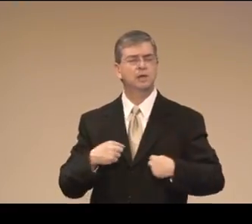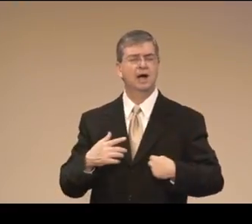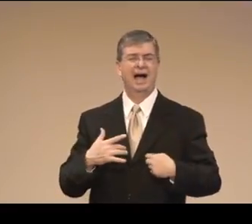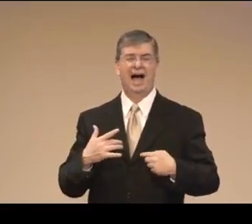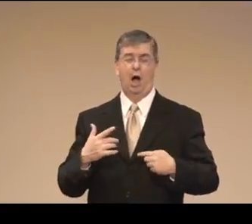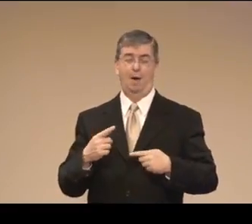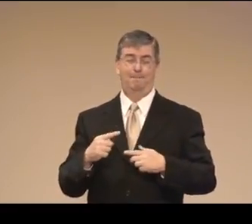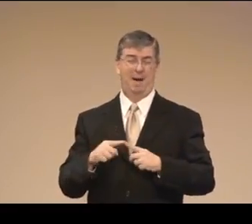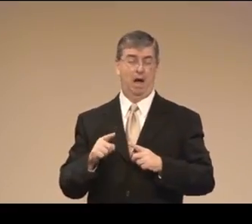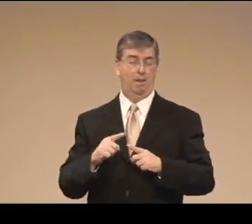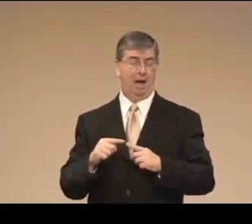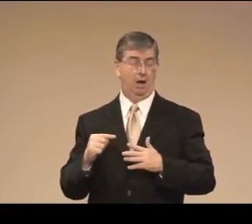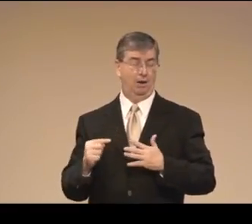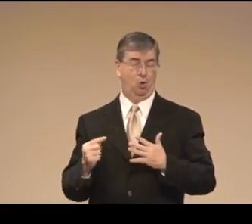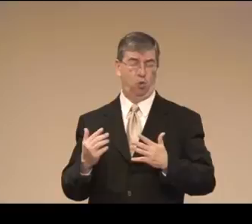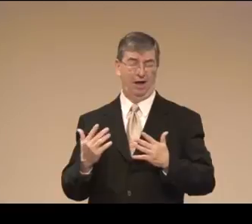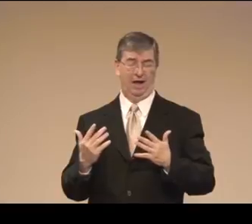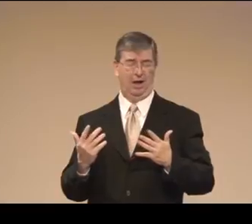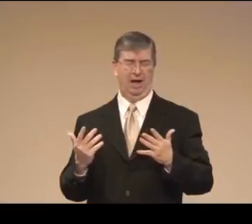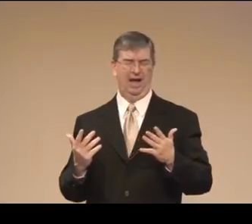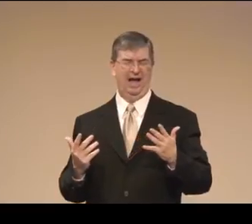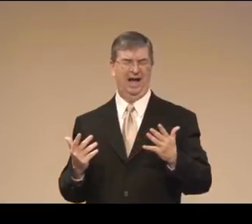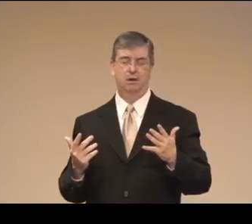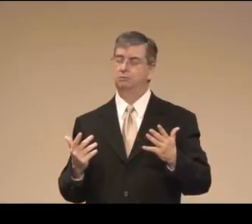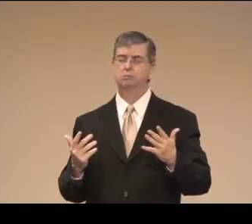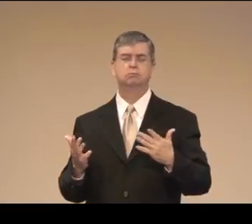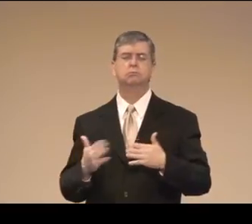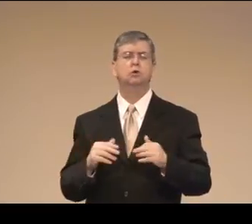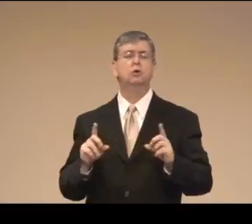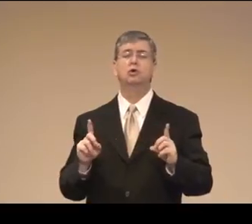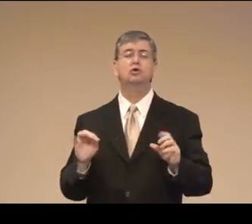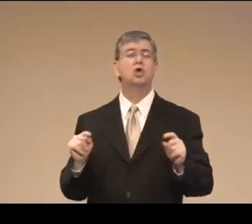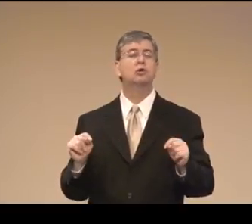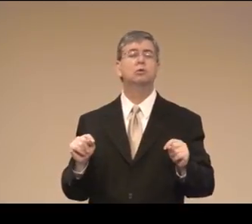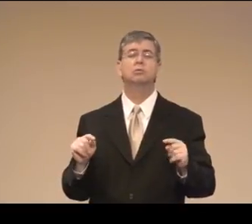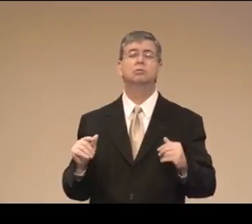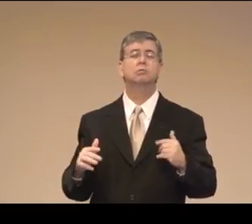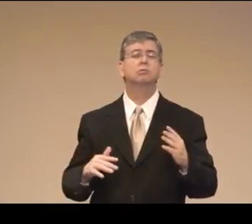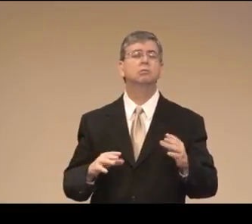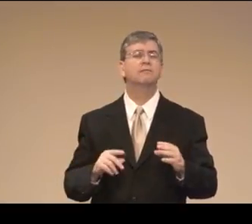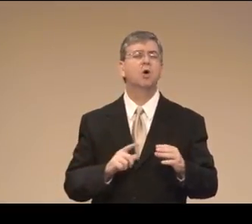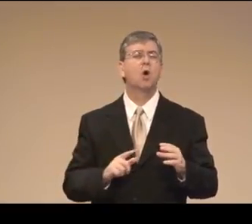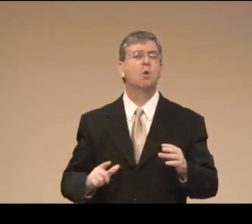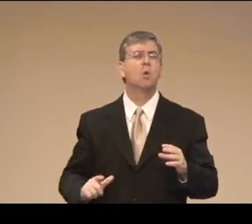admonished from the Lord through that, even though it's happened. Just do